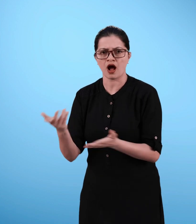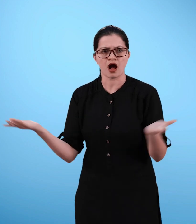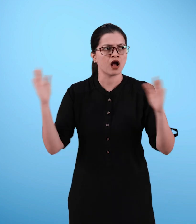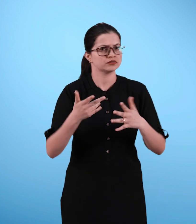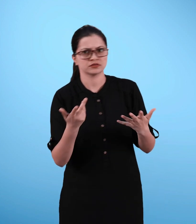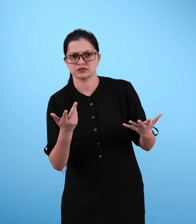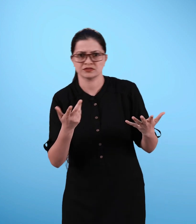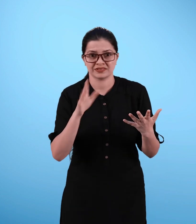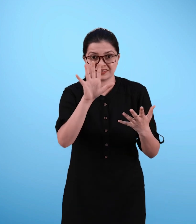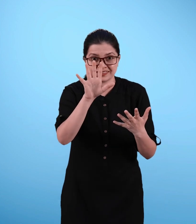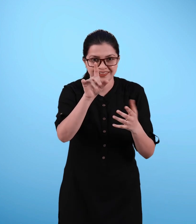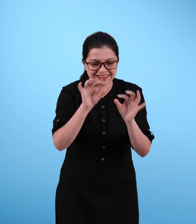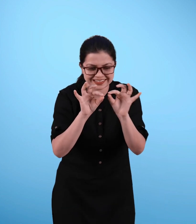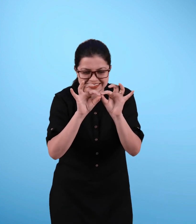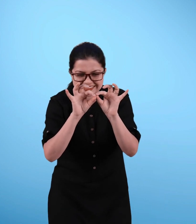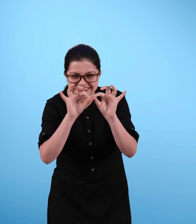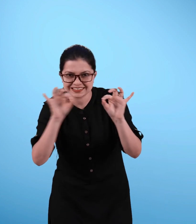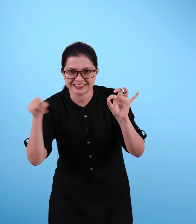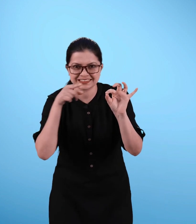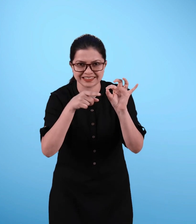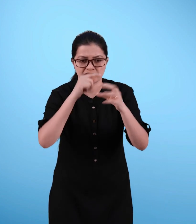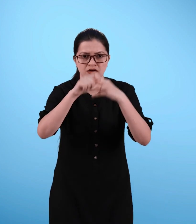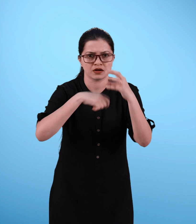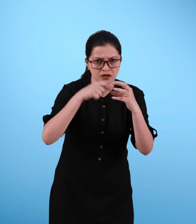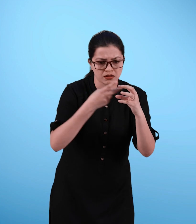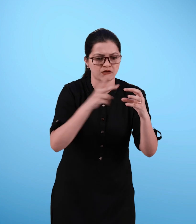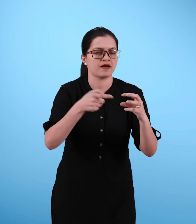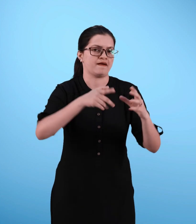This makes it difficult to pass the thread through the eye of the needle.